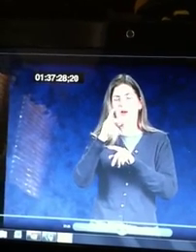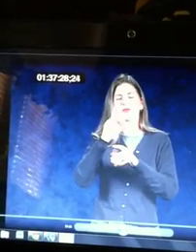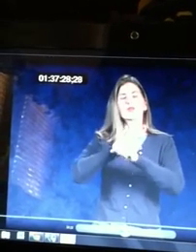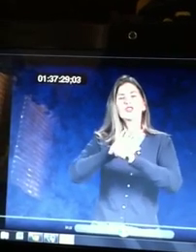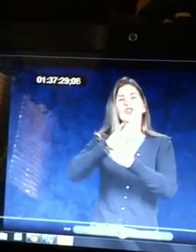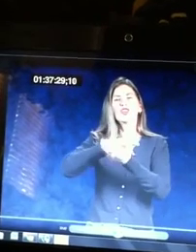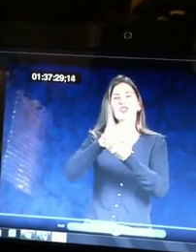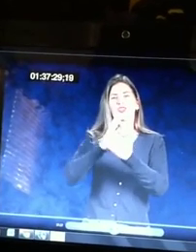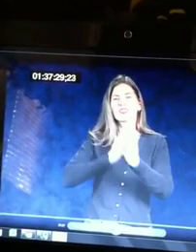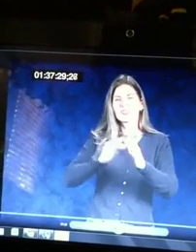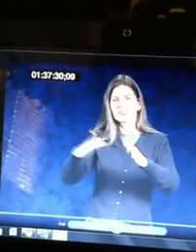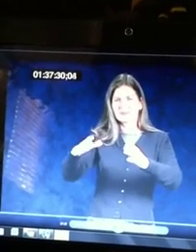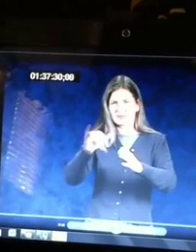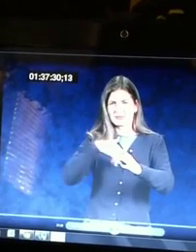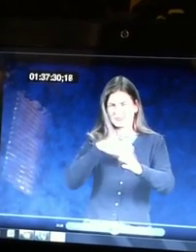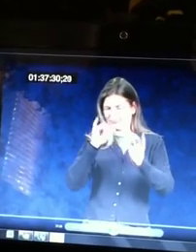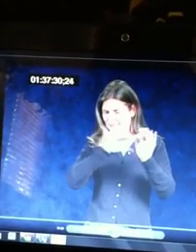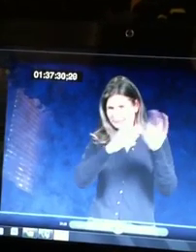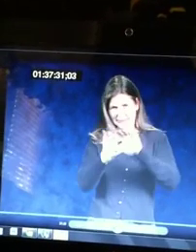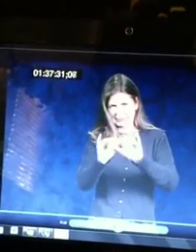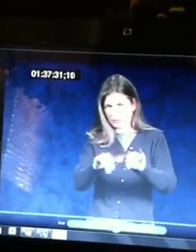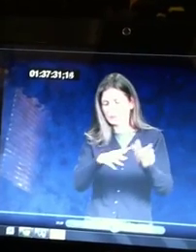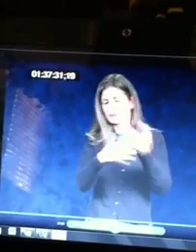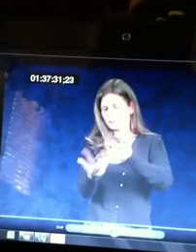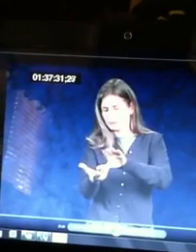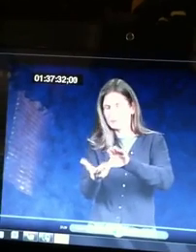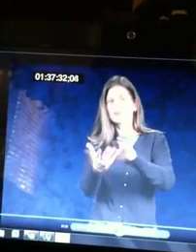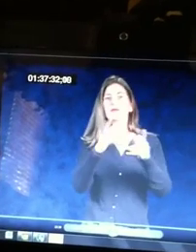So yeah, I just generally use that same bowl, so I would suggest the same for you.